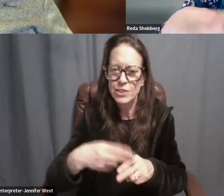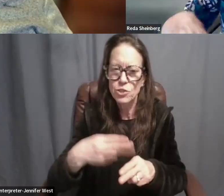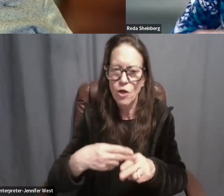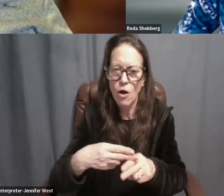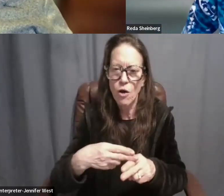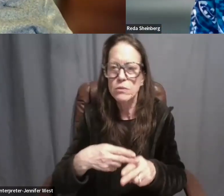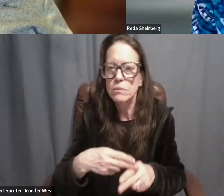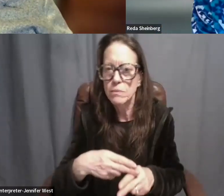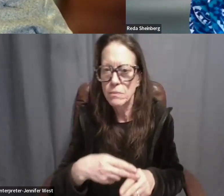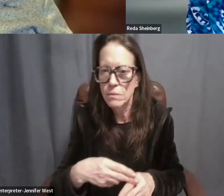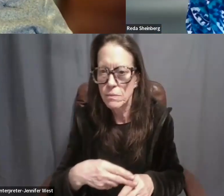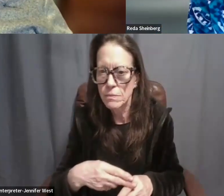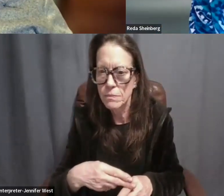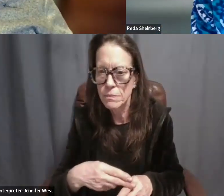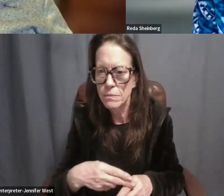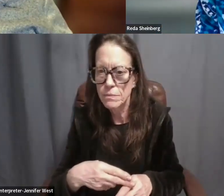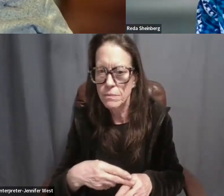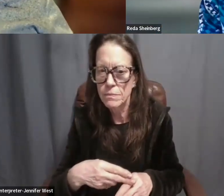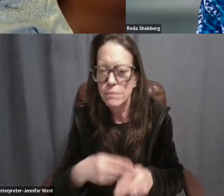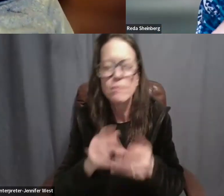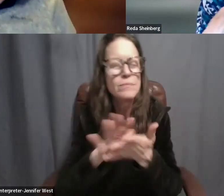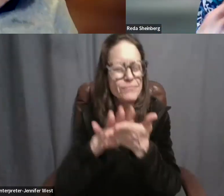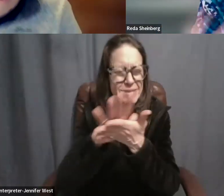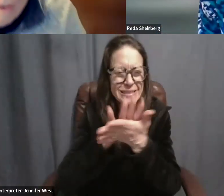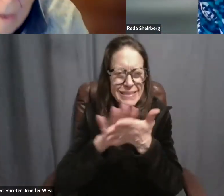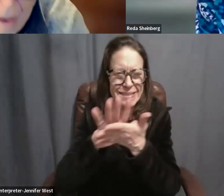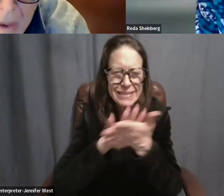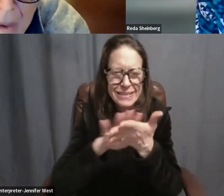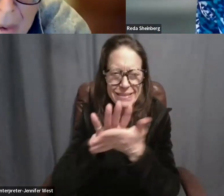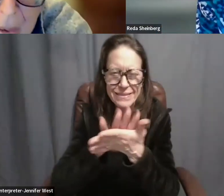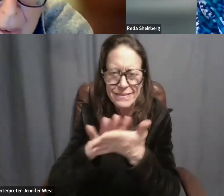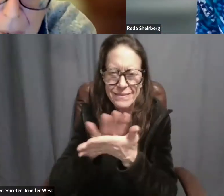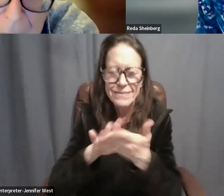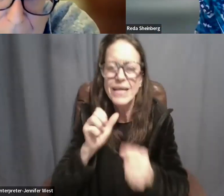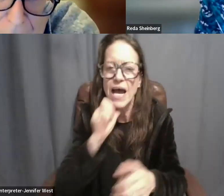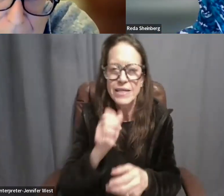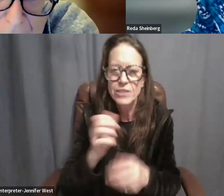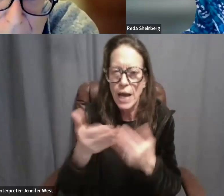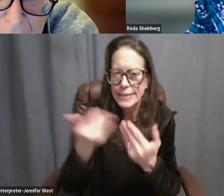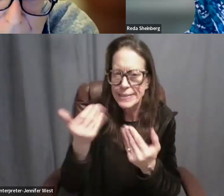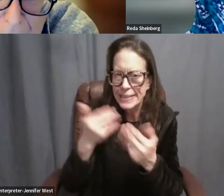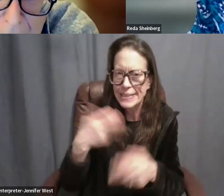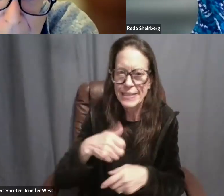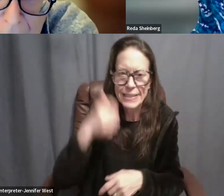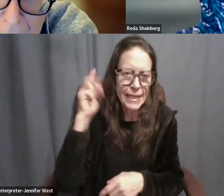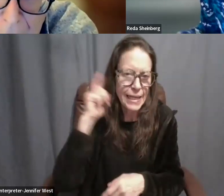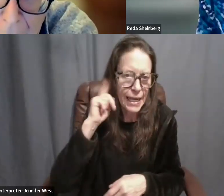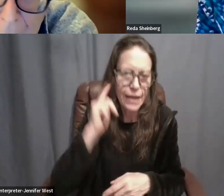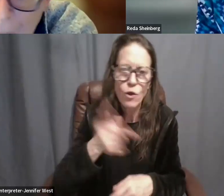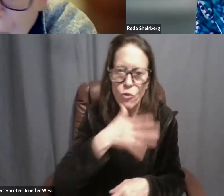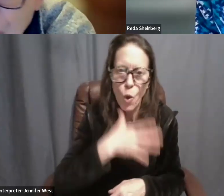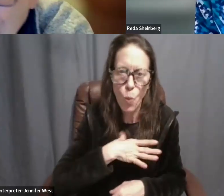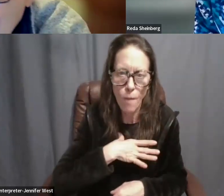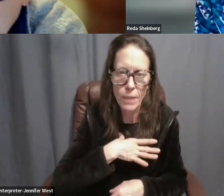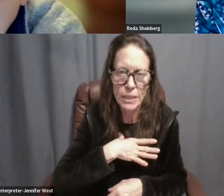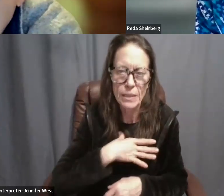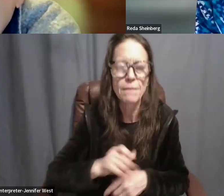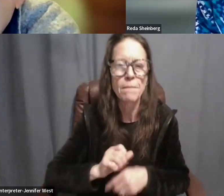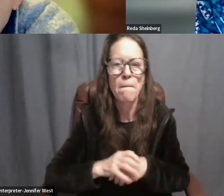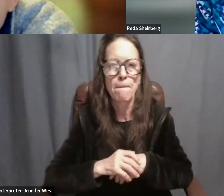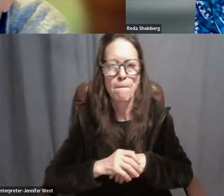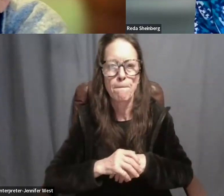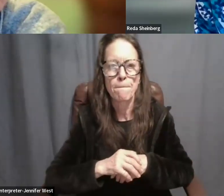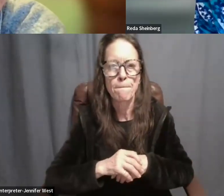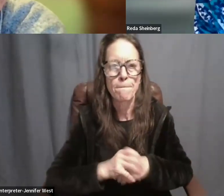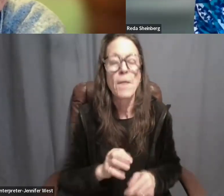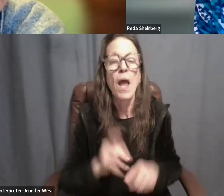centers in elementary school, but it got a lot harder from high school. So anyway, one